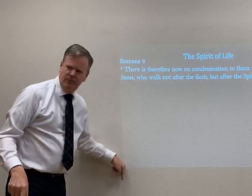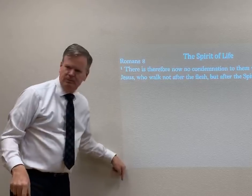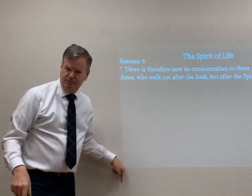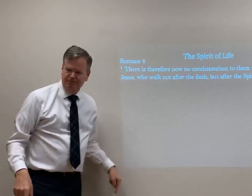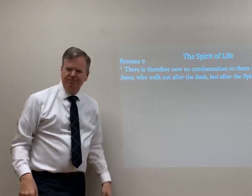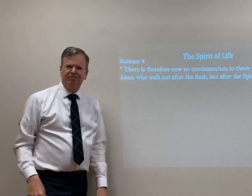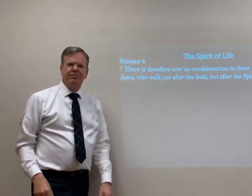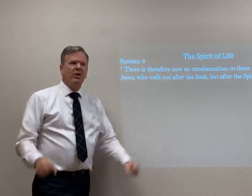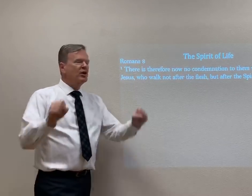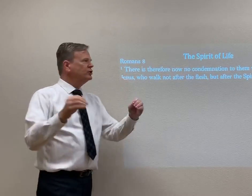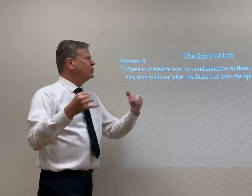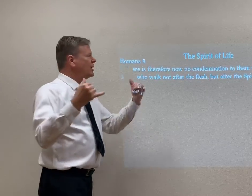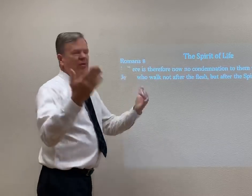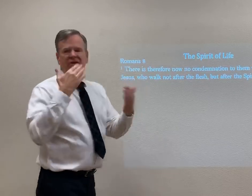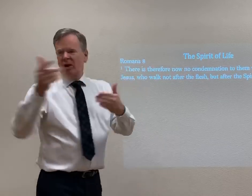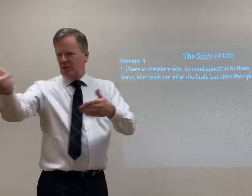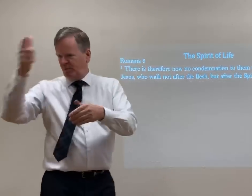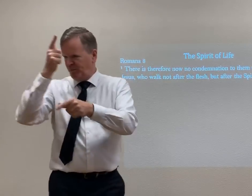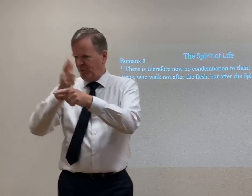from verse 1 down, so.